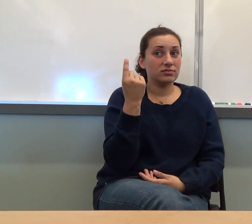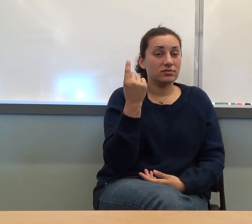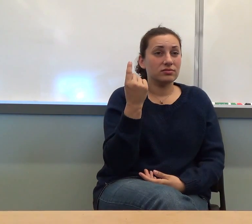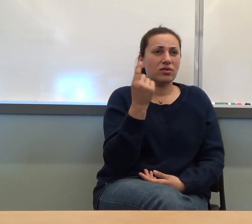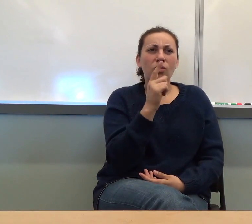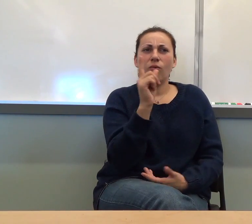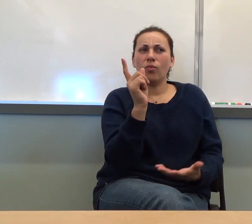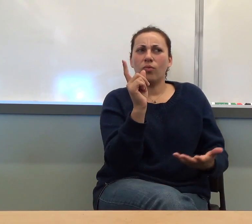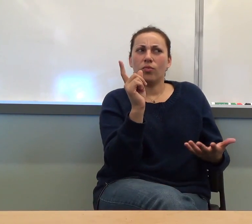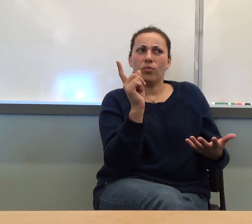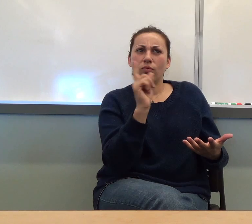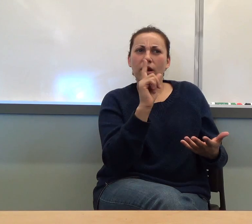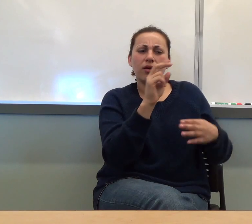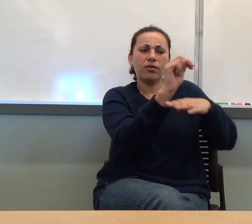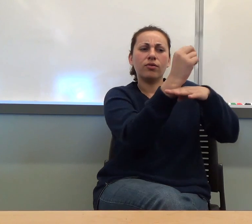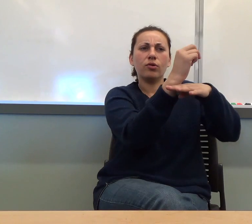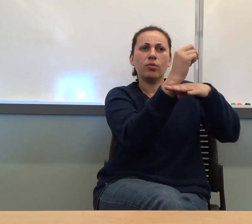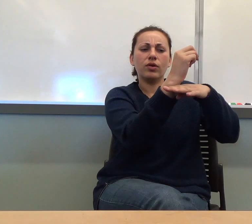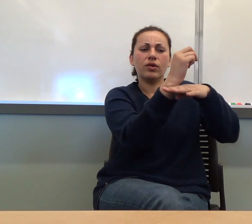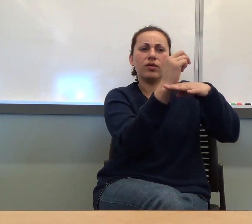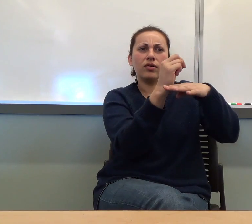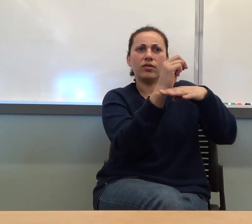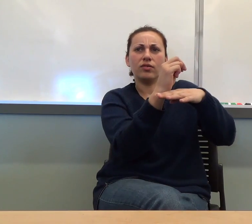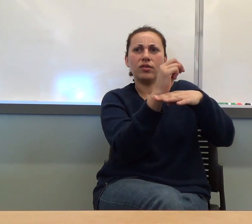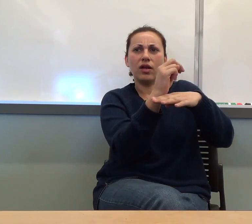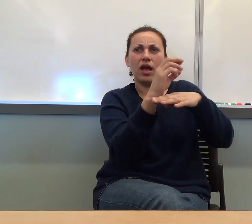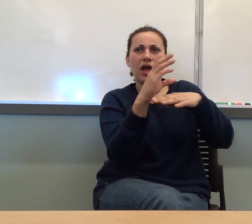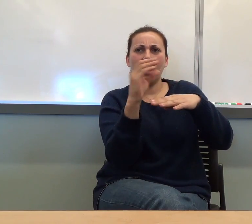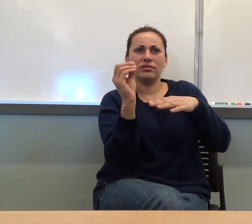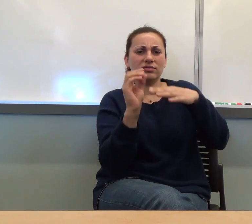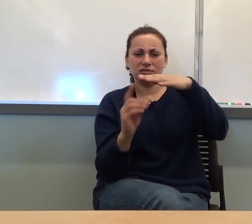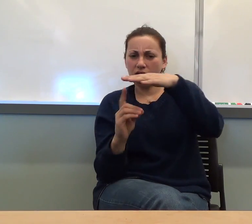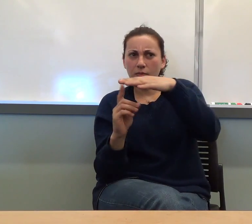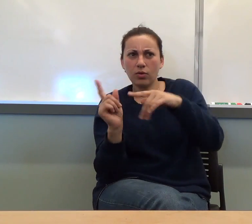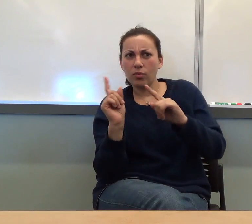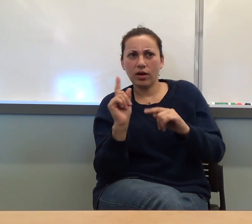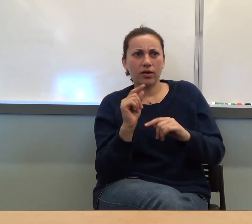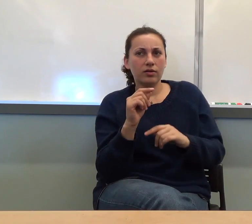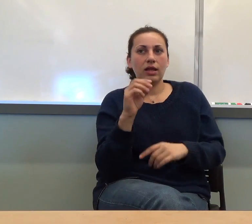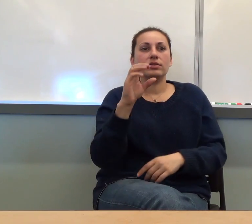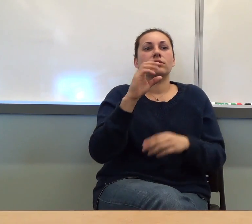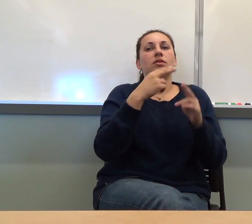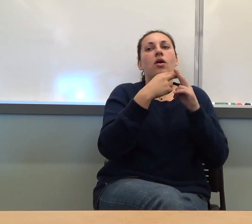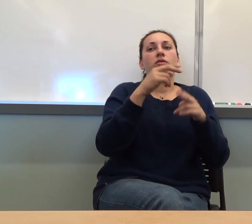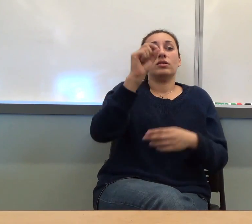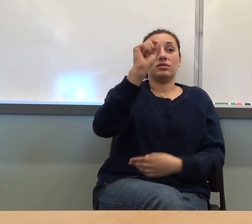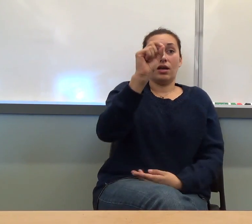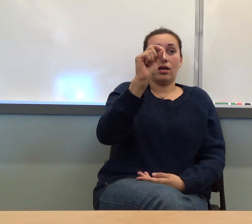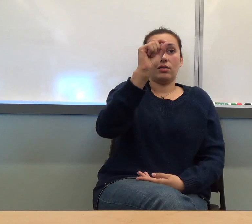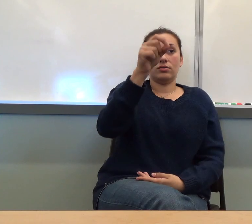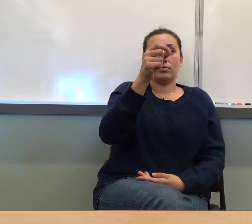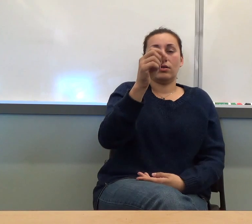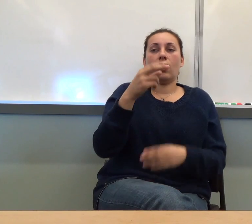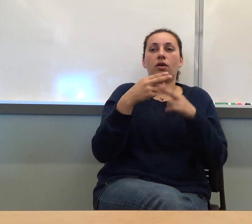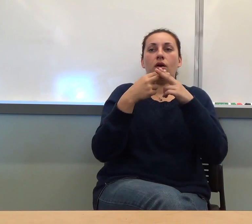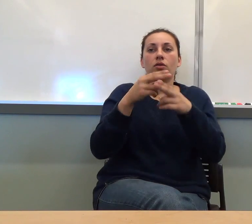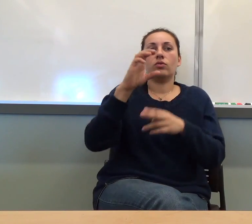the numerator go when you're going to the colon notation? This is colon. All right, the numerator goes first.